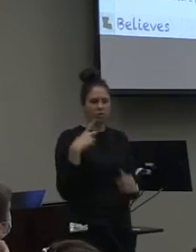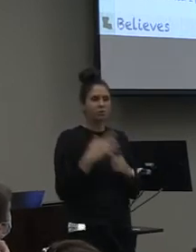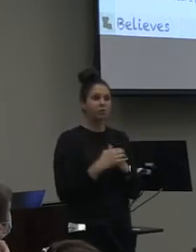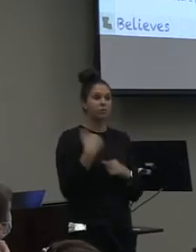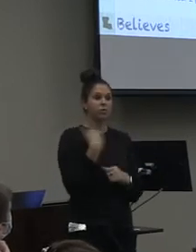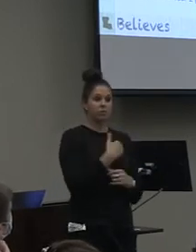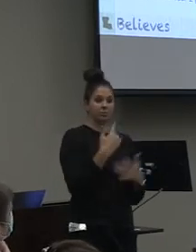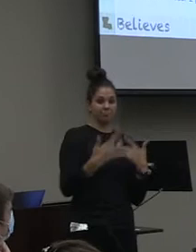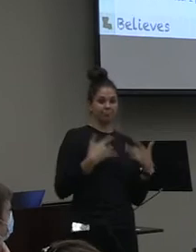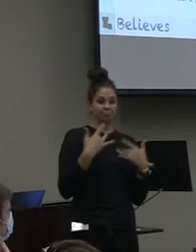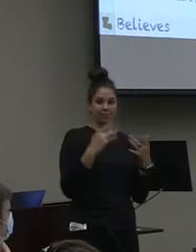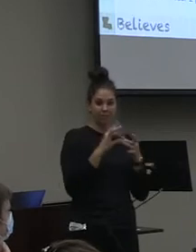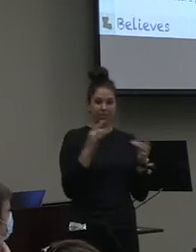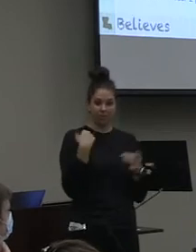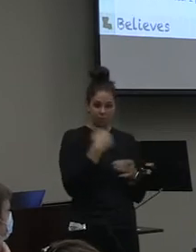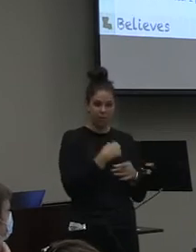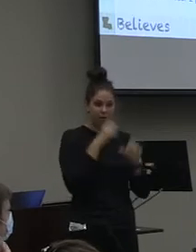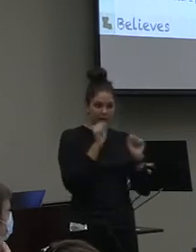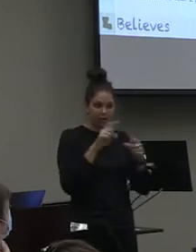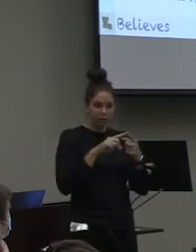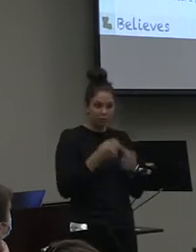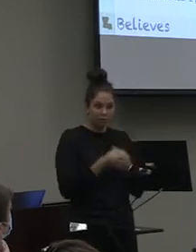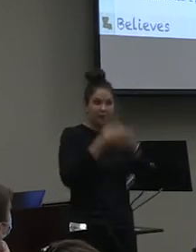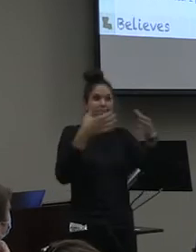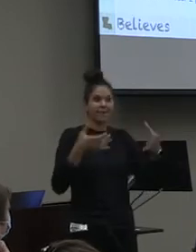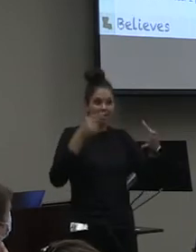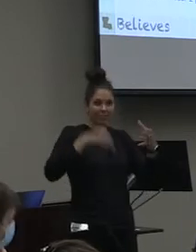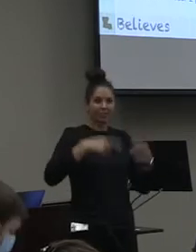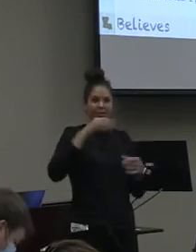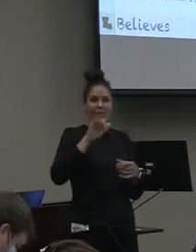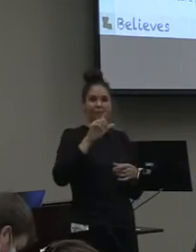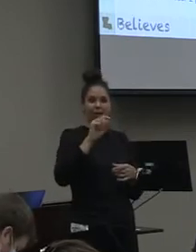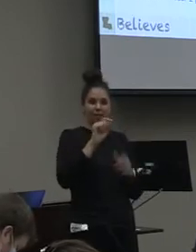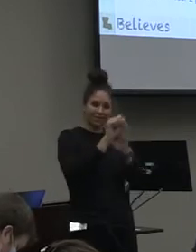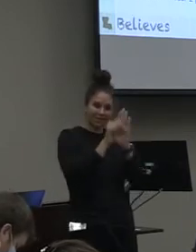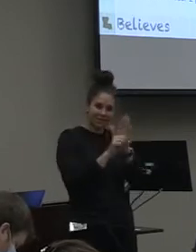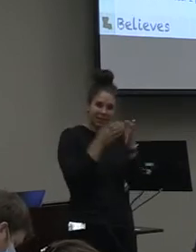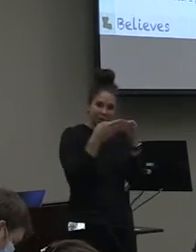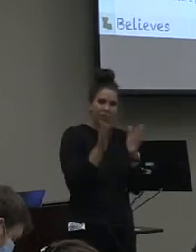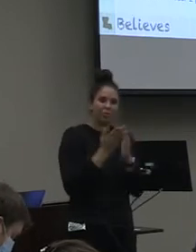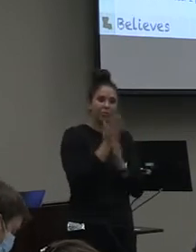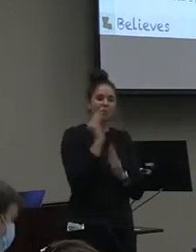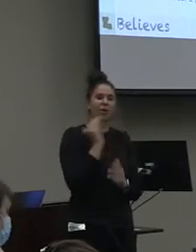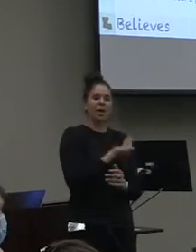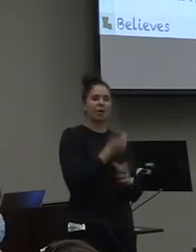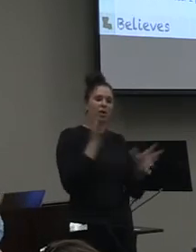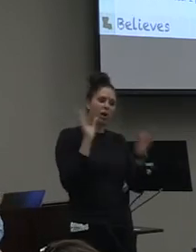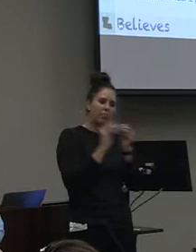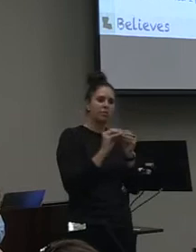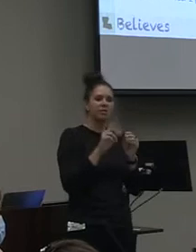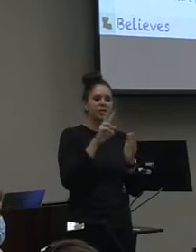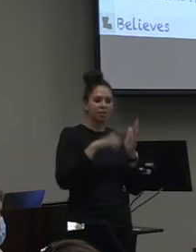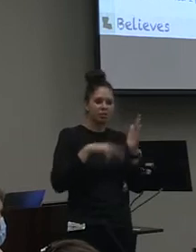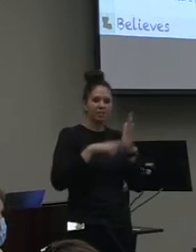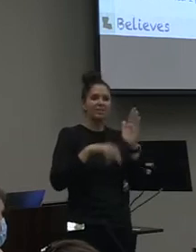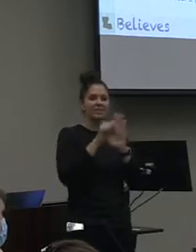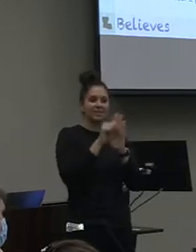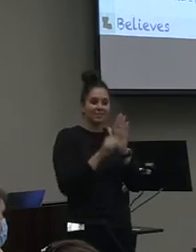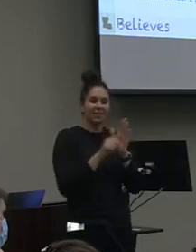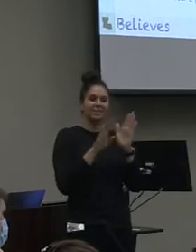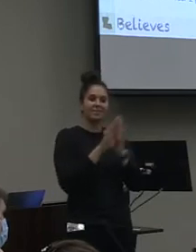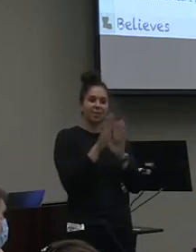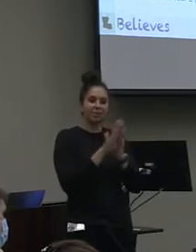are excited to say that we were able to expand this pilot statewide through our Comprehensive Literacy State Development